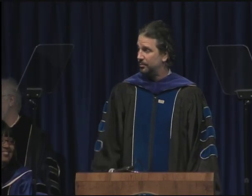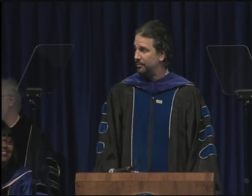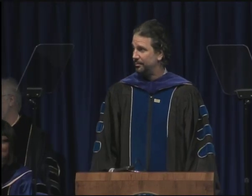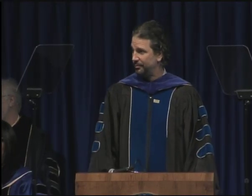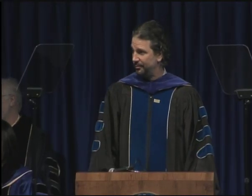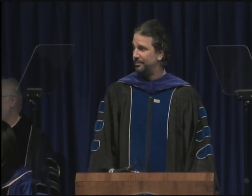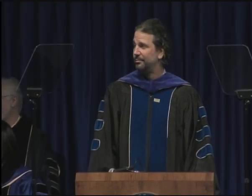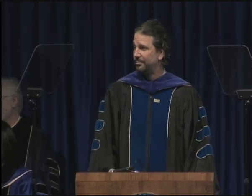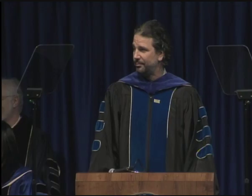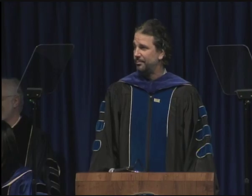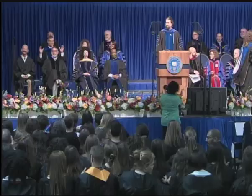Derek Vore.